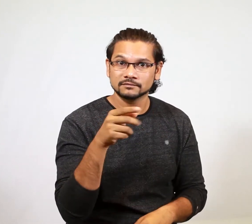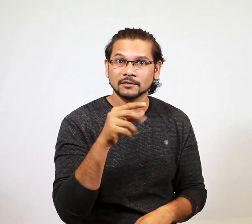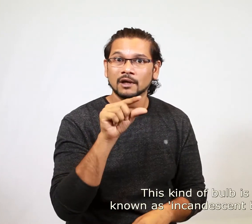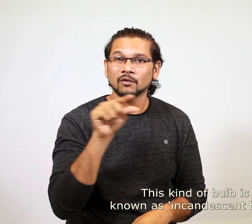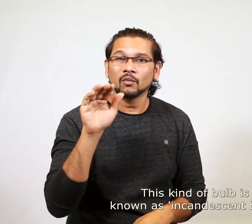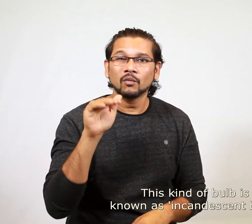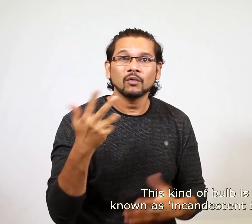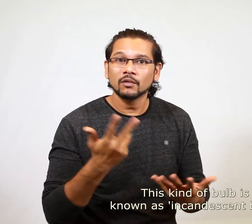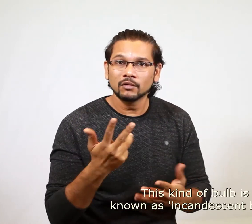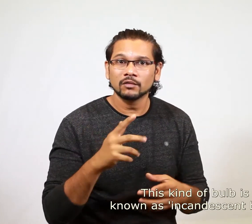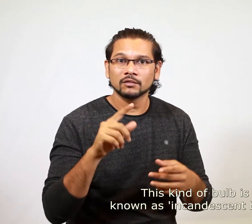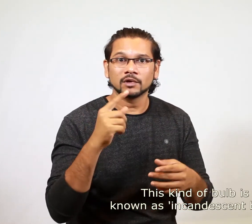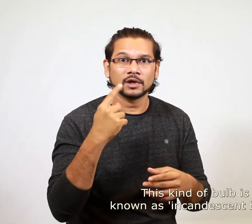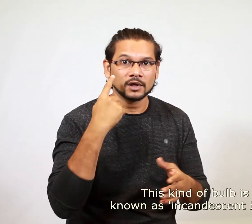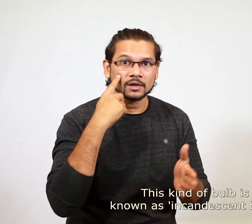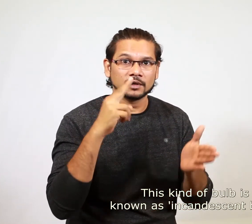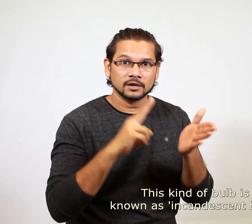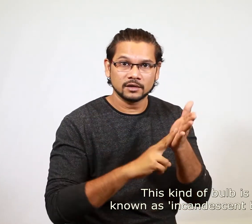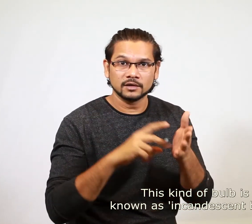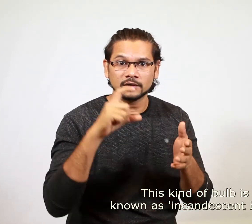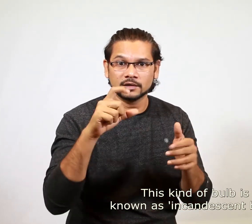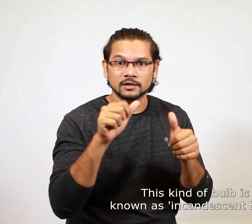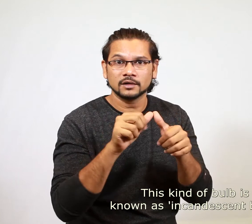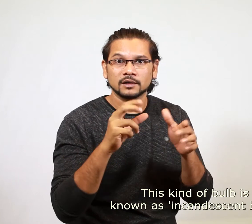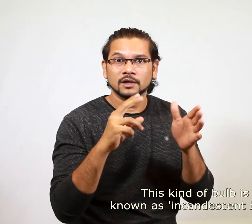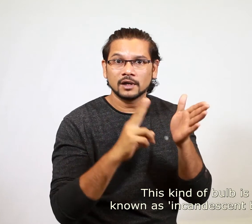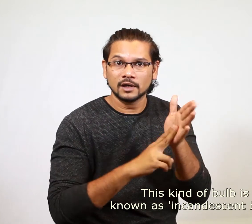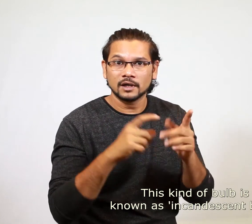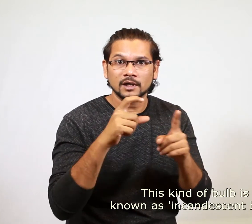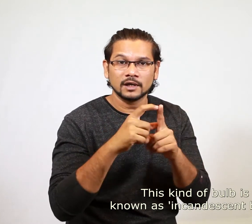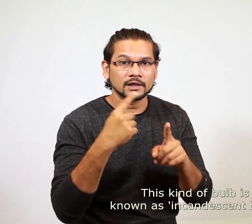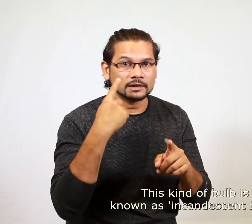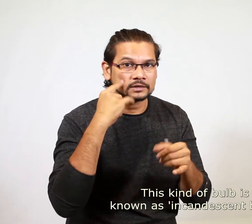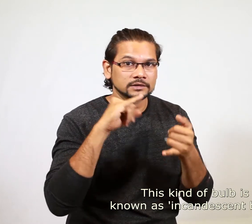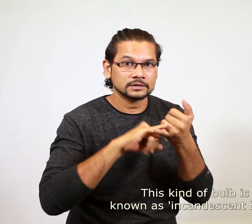This kind of bulb is known as incandescent bulb.